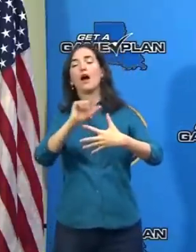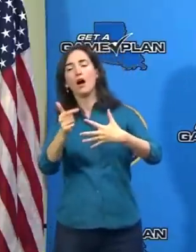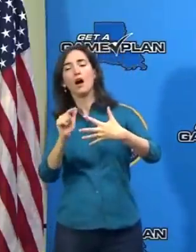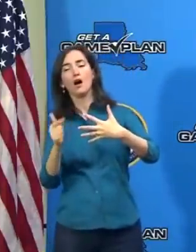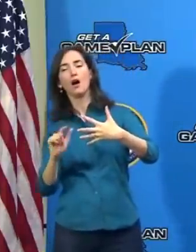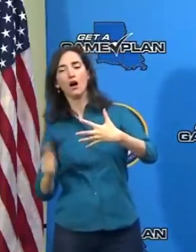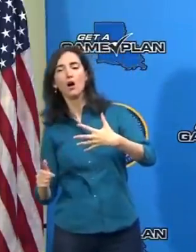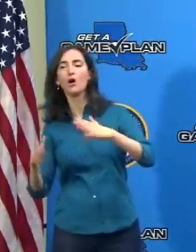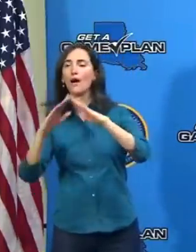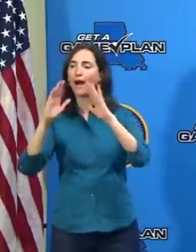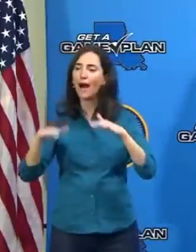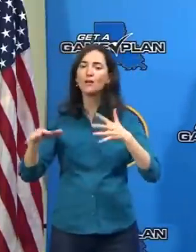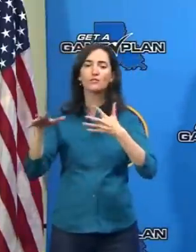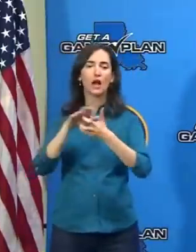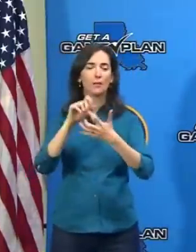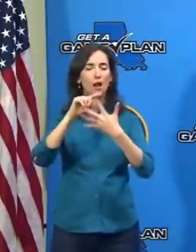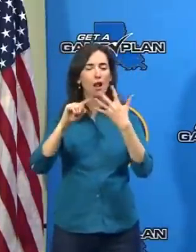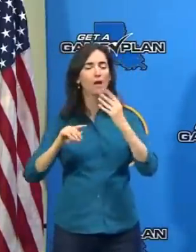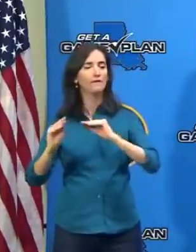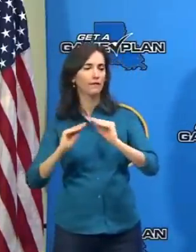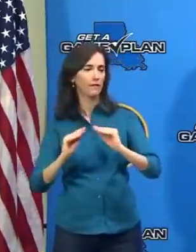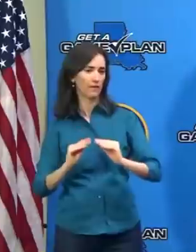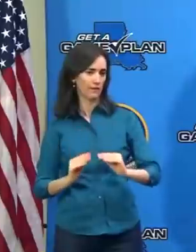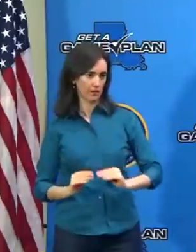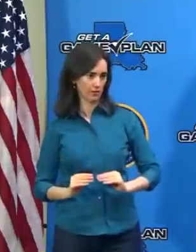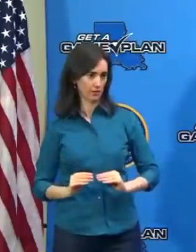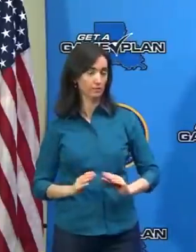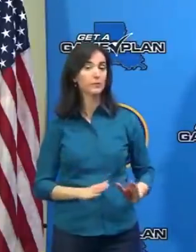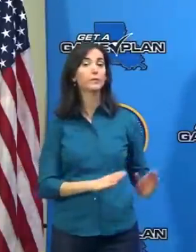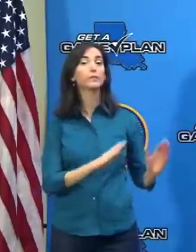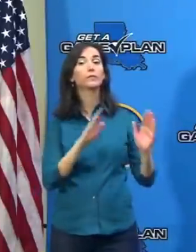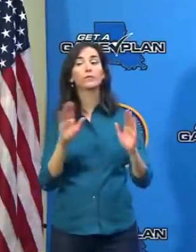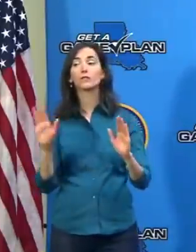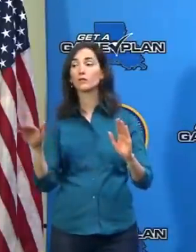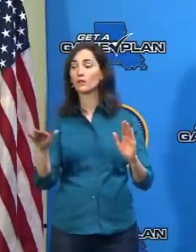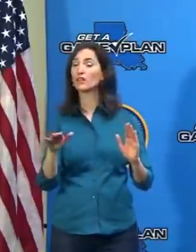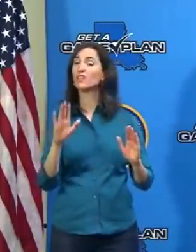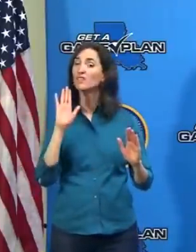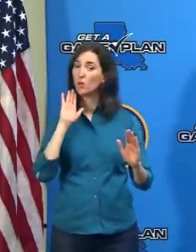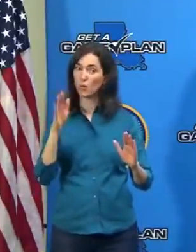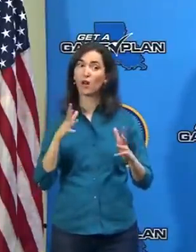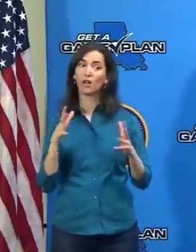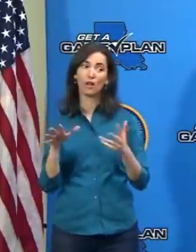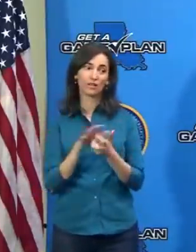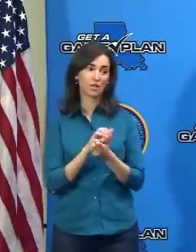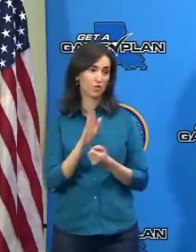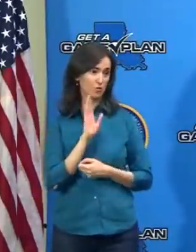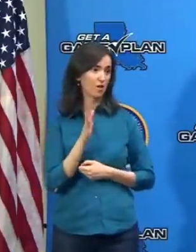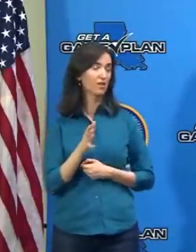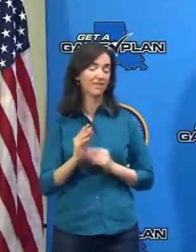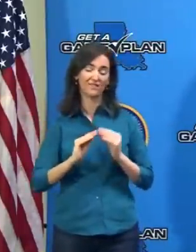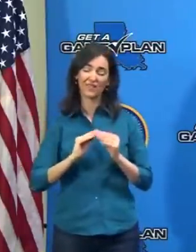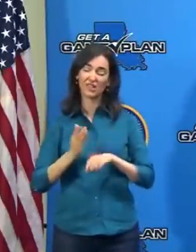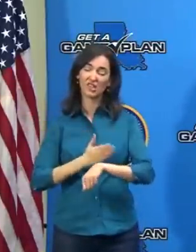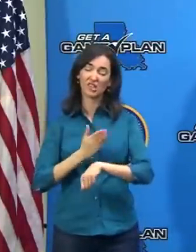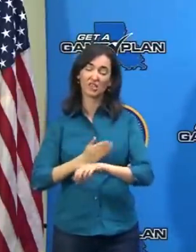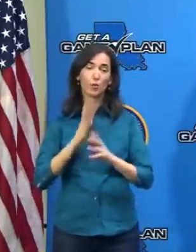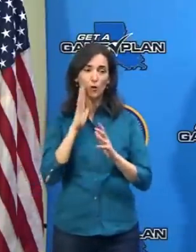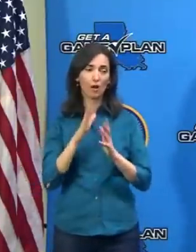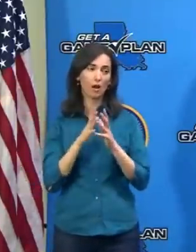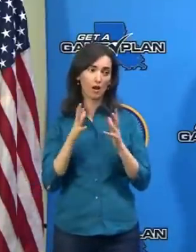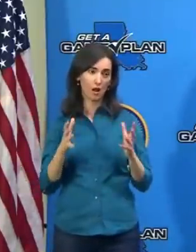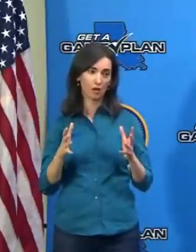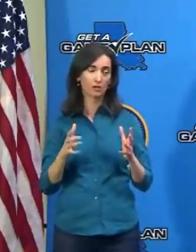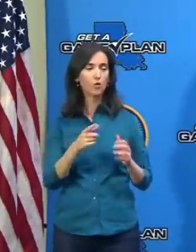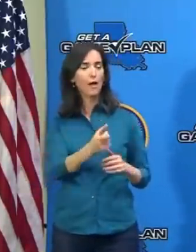damage and destruction issues as well. And they're going to be considerable. And you know, you asked me the question, what are you